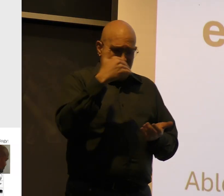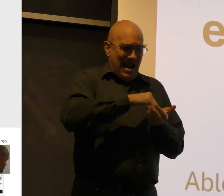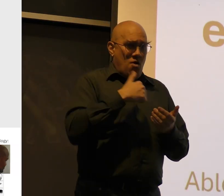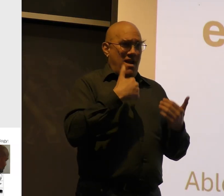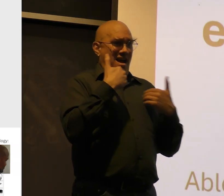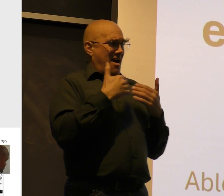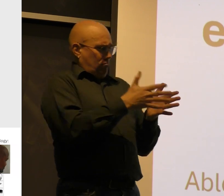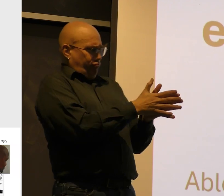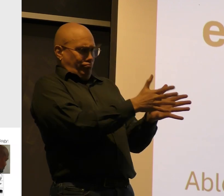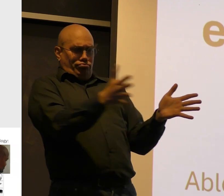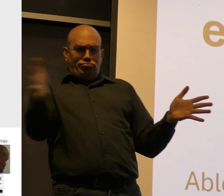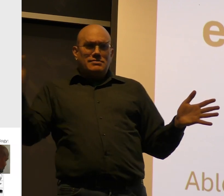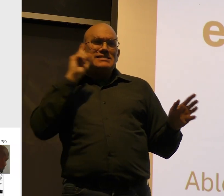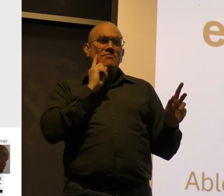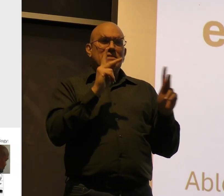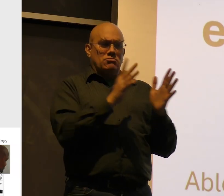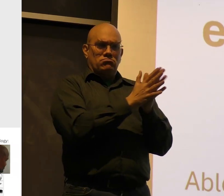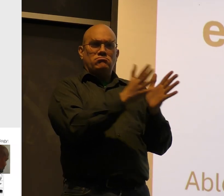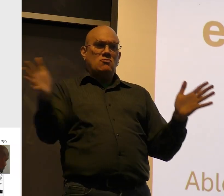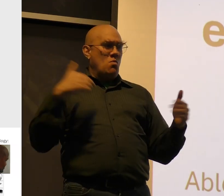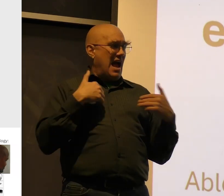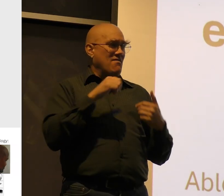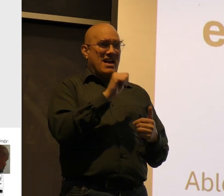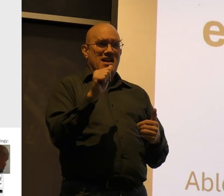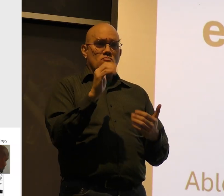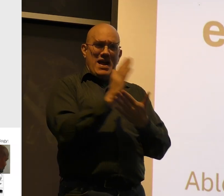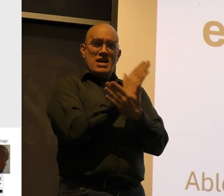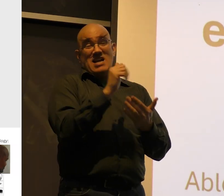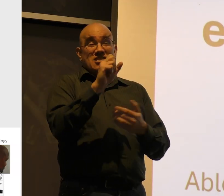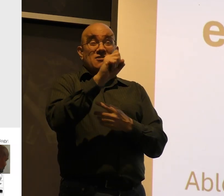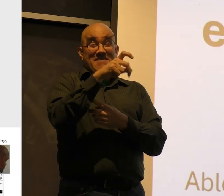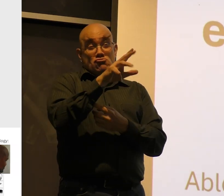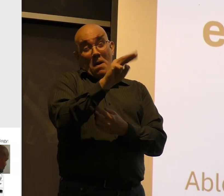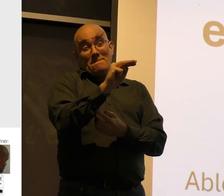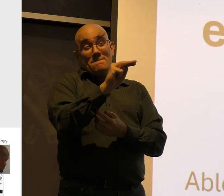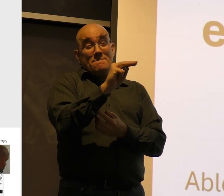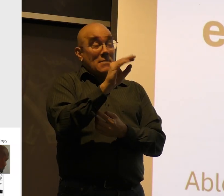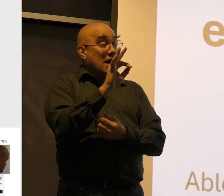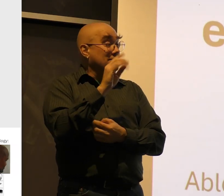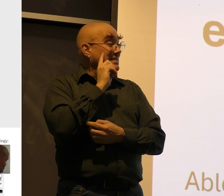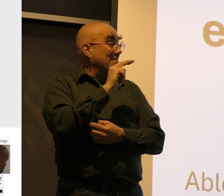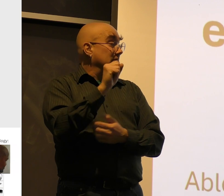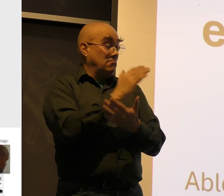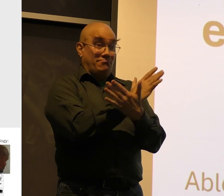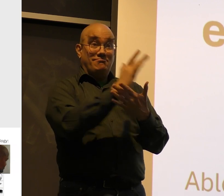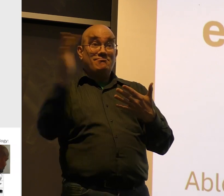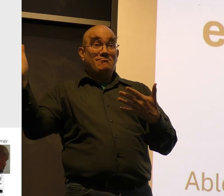Also, we have all of this range of deaf people. It's really a spectrum of deafness